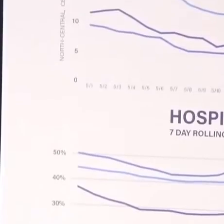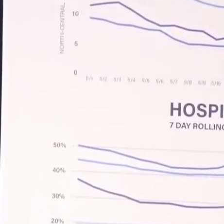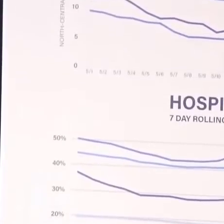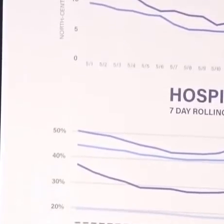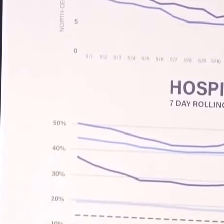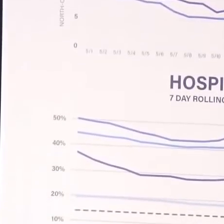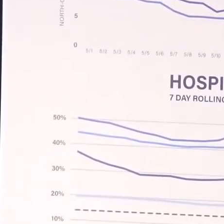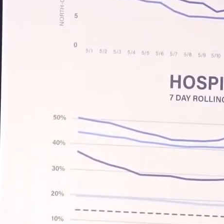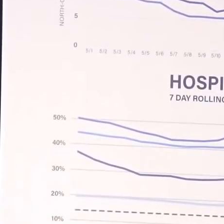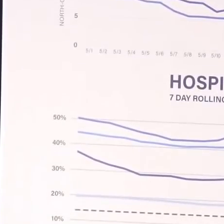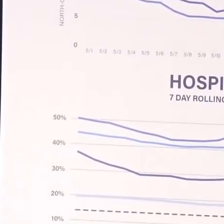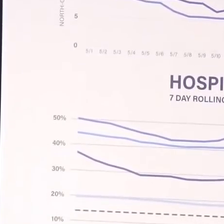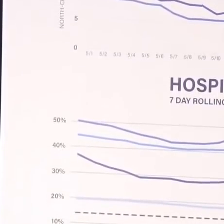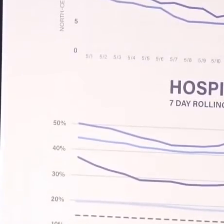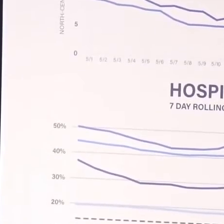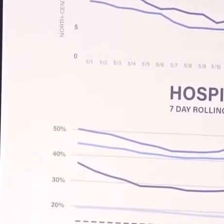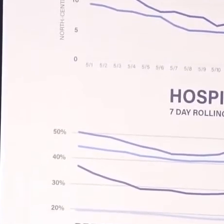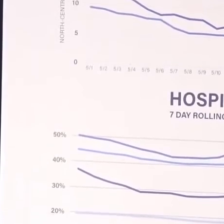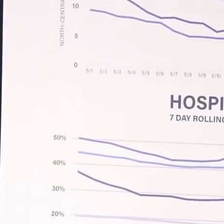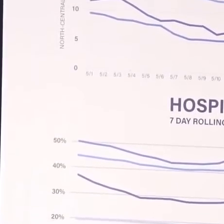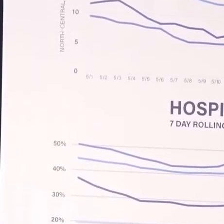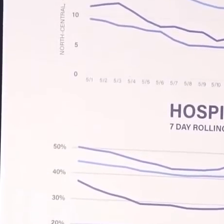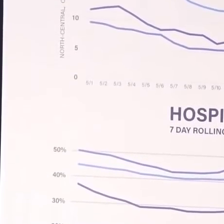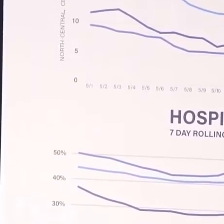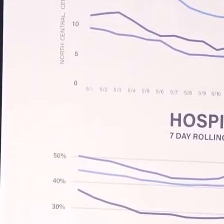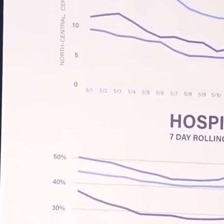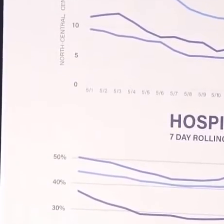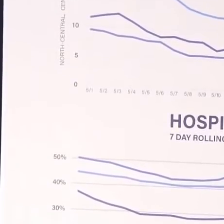See you guys. Have a good weekend. Yeah, Thank you. Good to see you again.